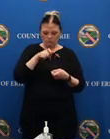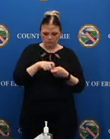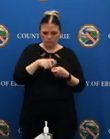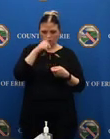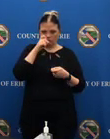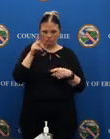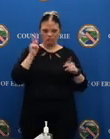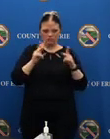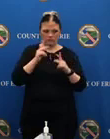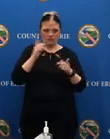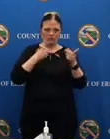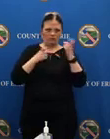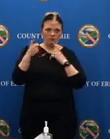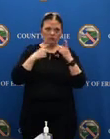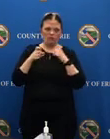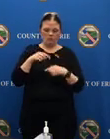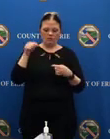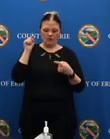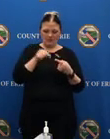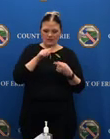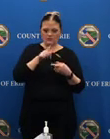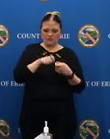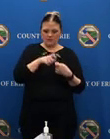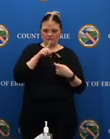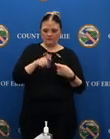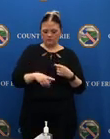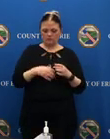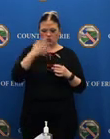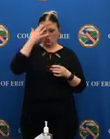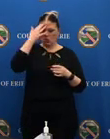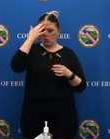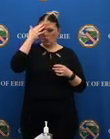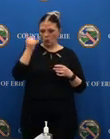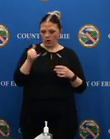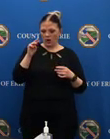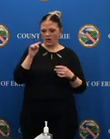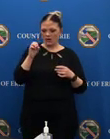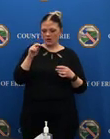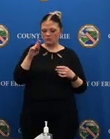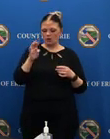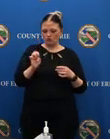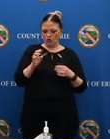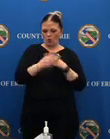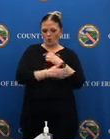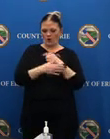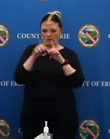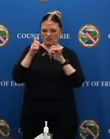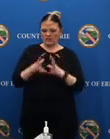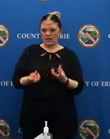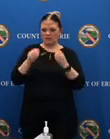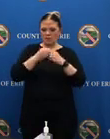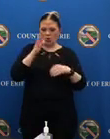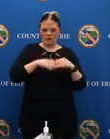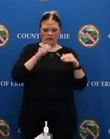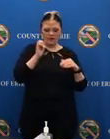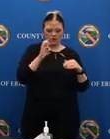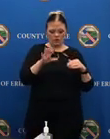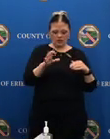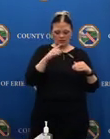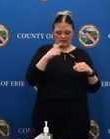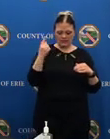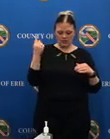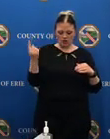because people keep asking this specific question. Why is it that Monroe County tests way more than Erie County? Is there